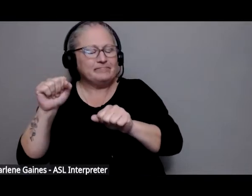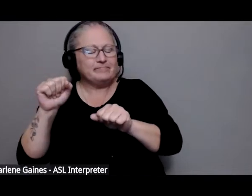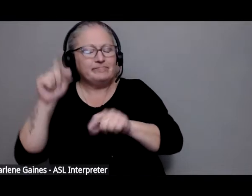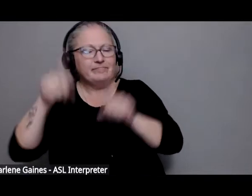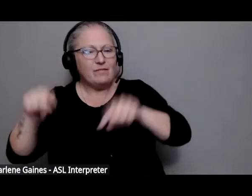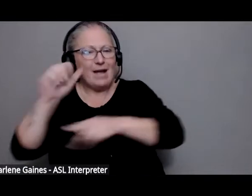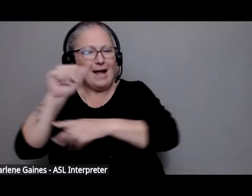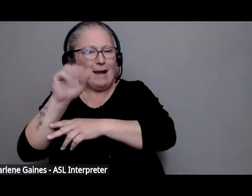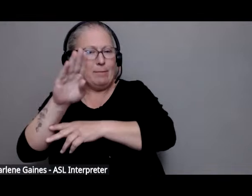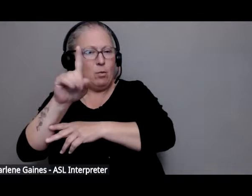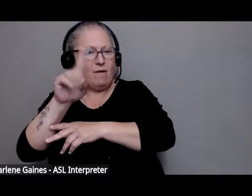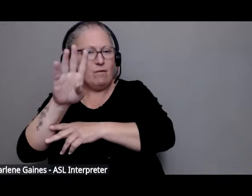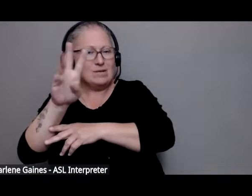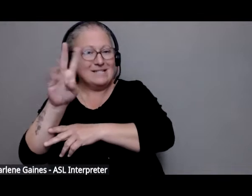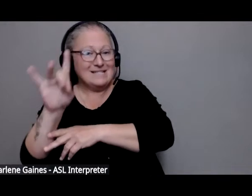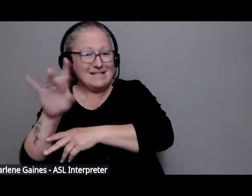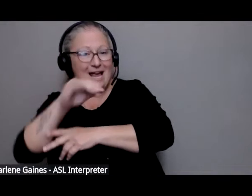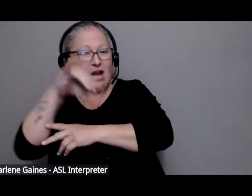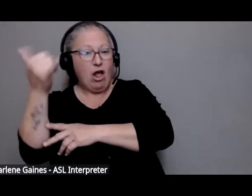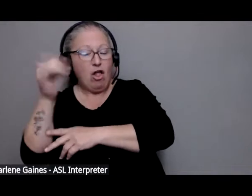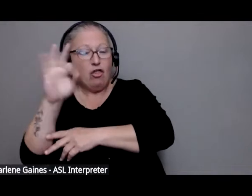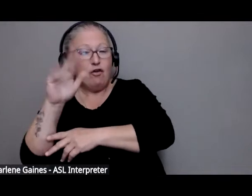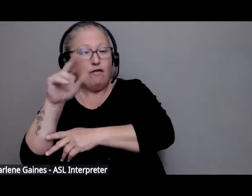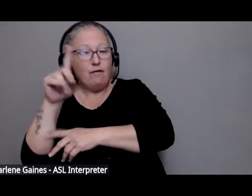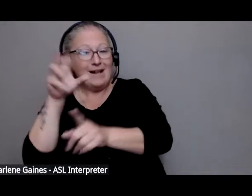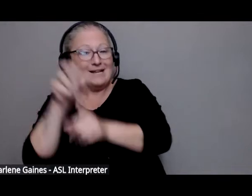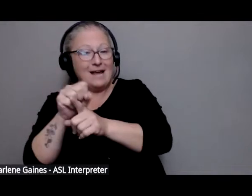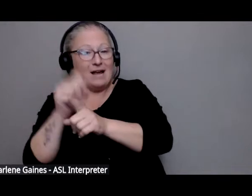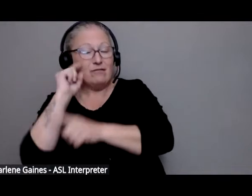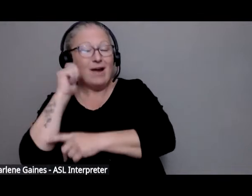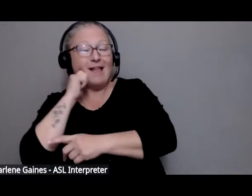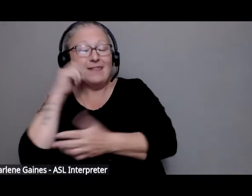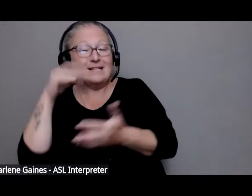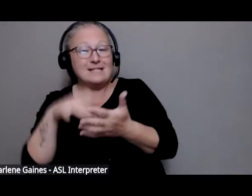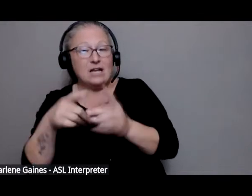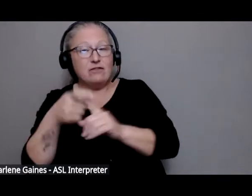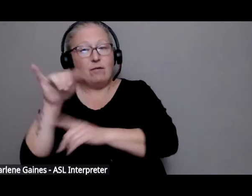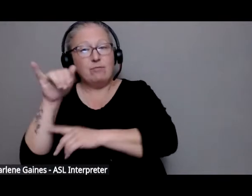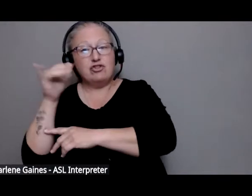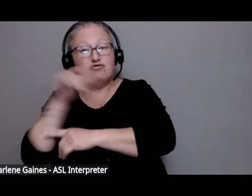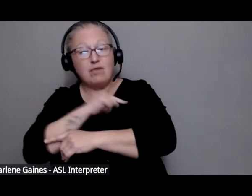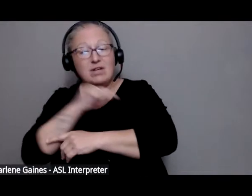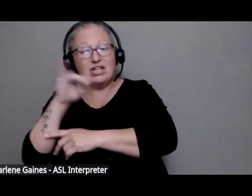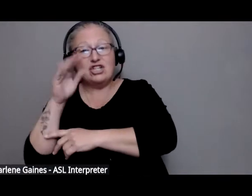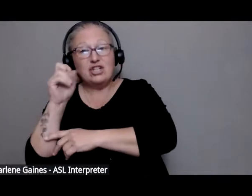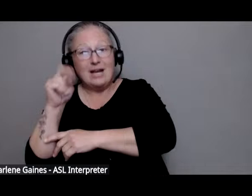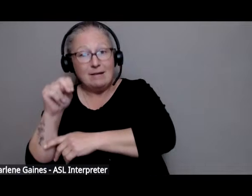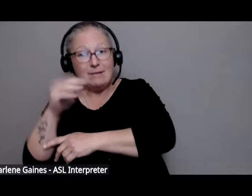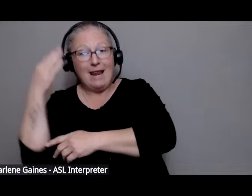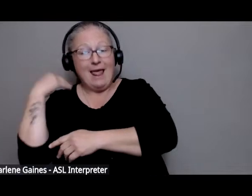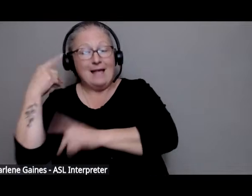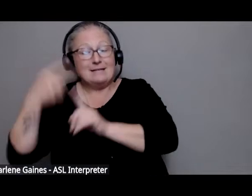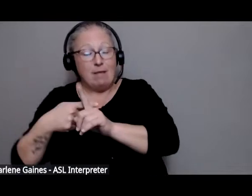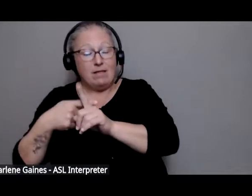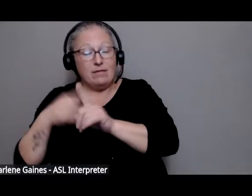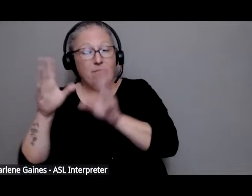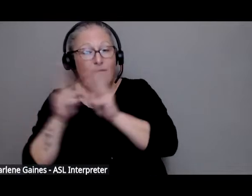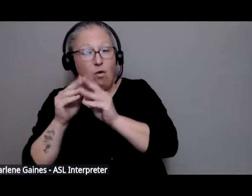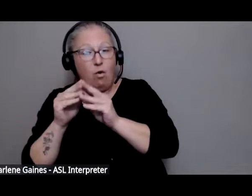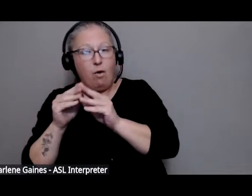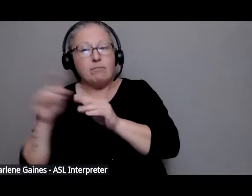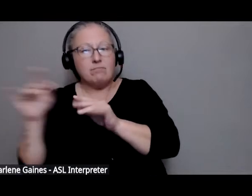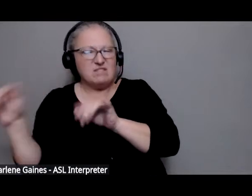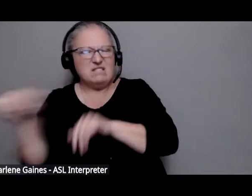AB 1468 and the other fraudulent attacks on ethnic studies from Trustee Jacobson and others at last month's forum pursue the same